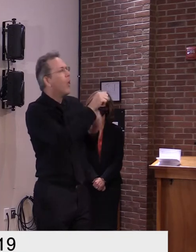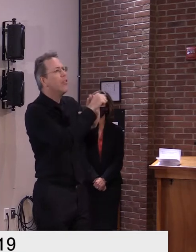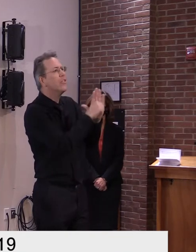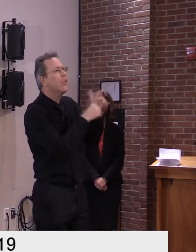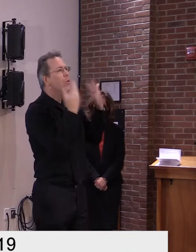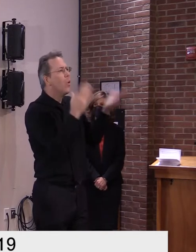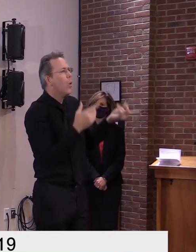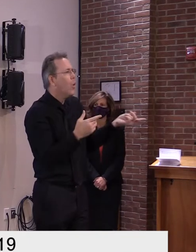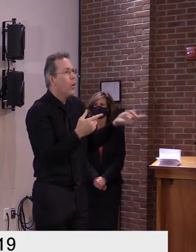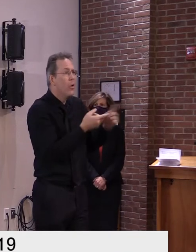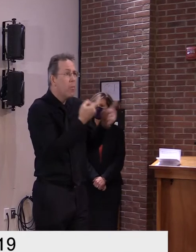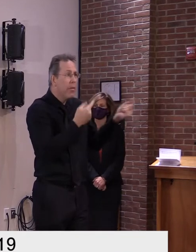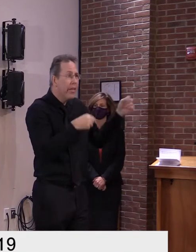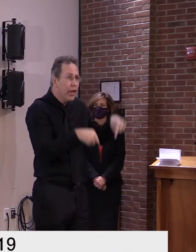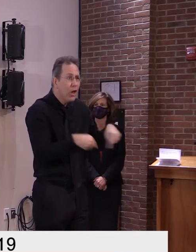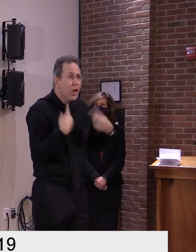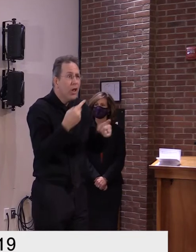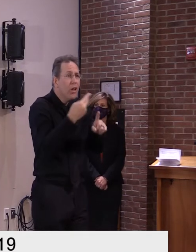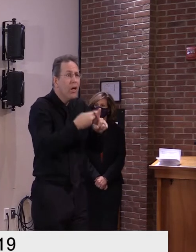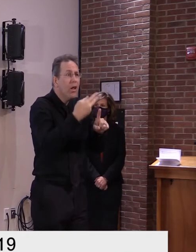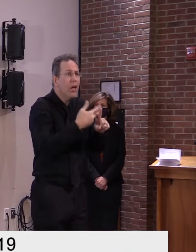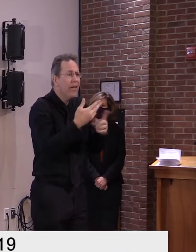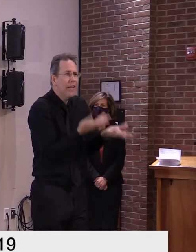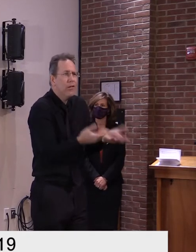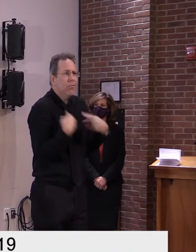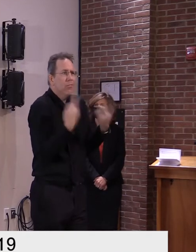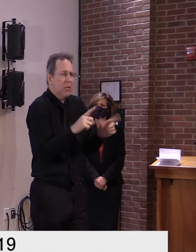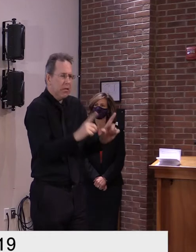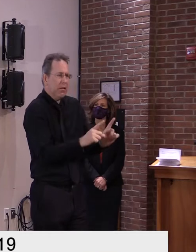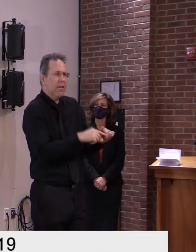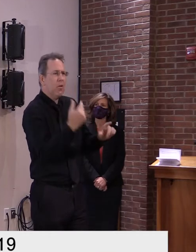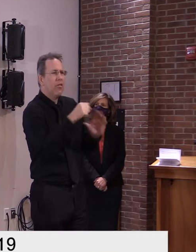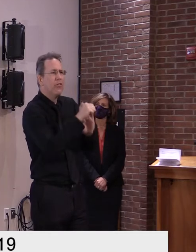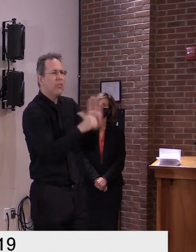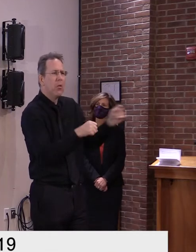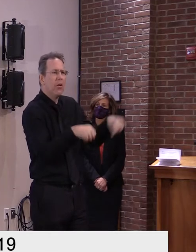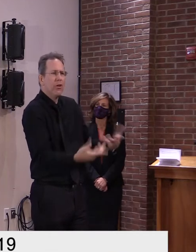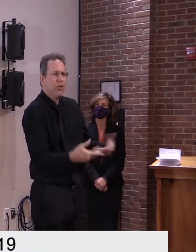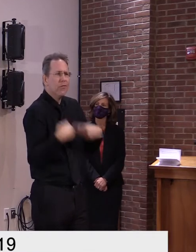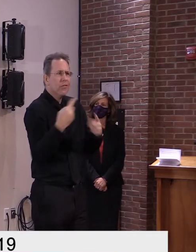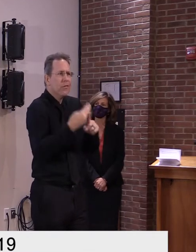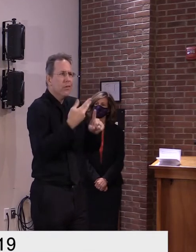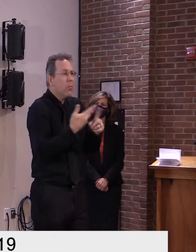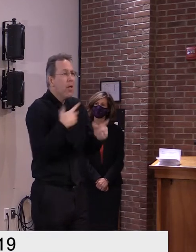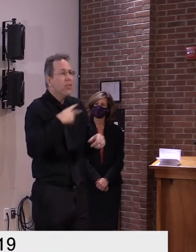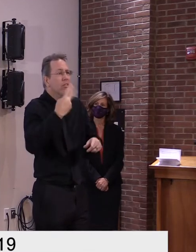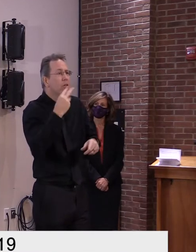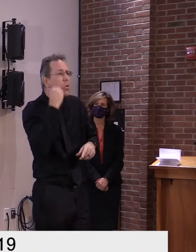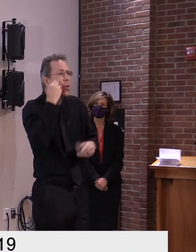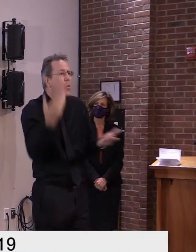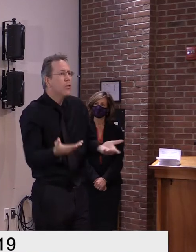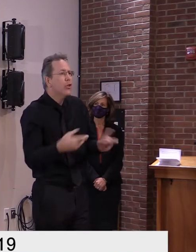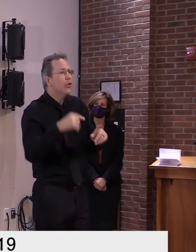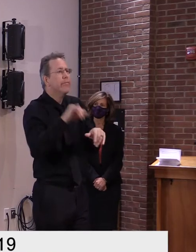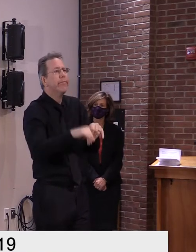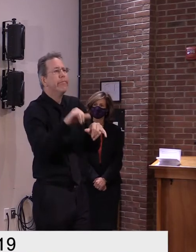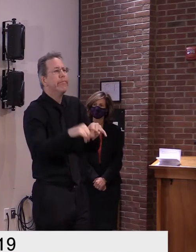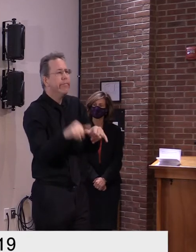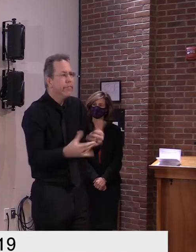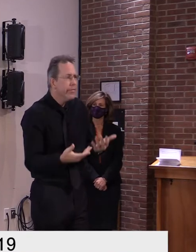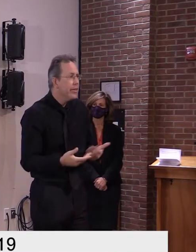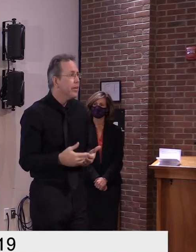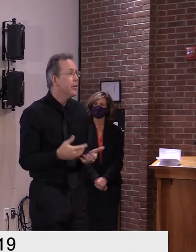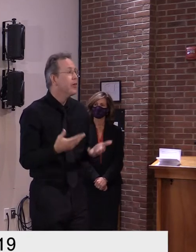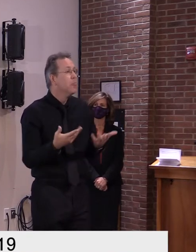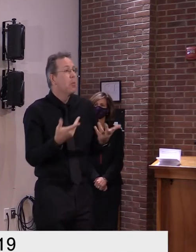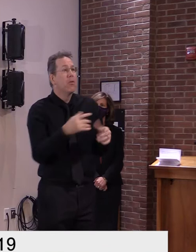We have allowed travel into the state as long as they quarantine. They may have decided that they were going to work remotely for the